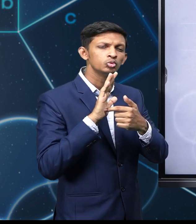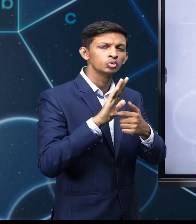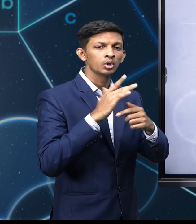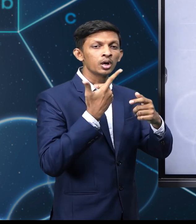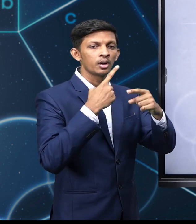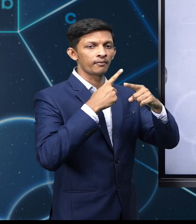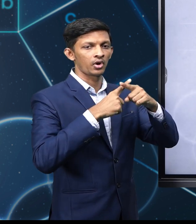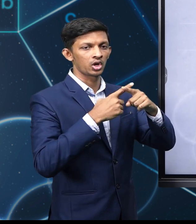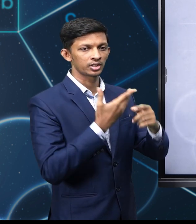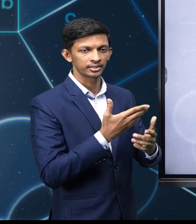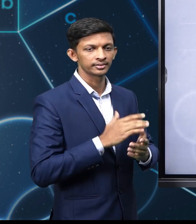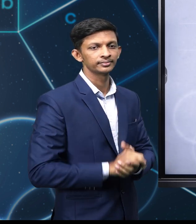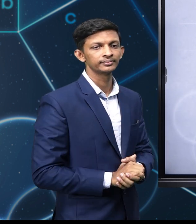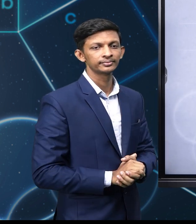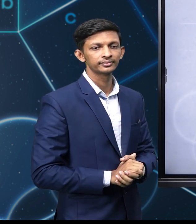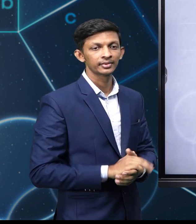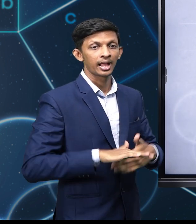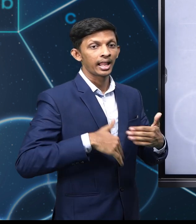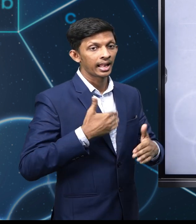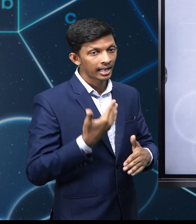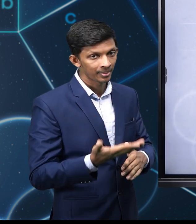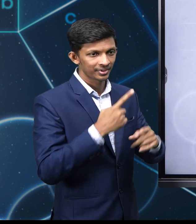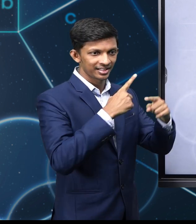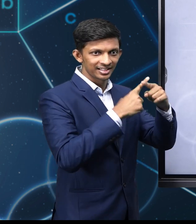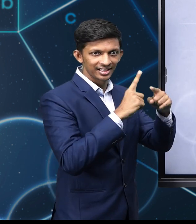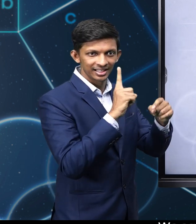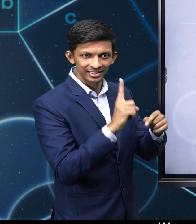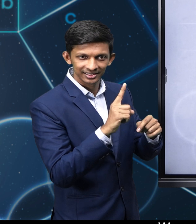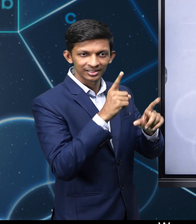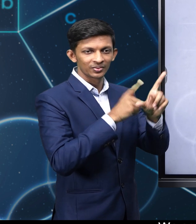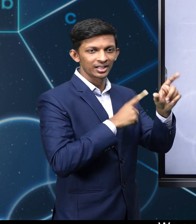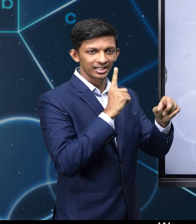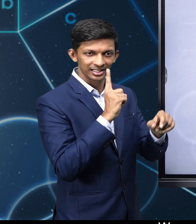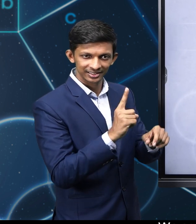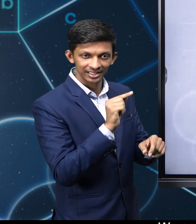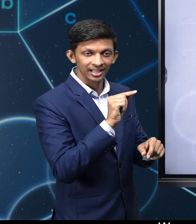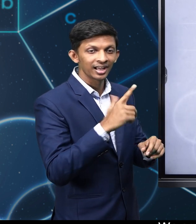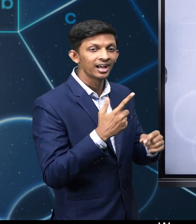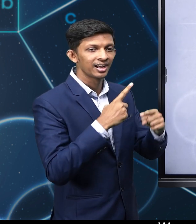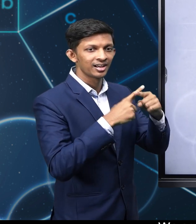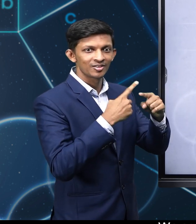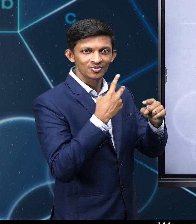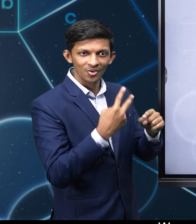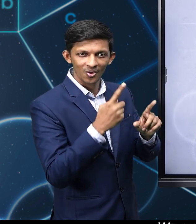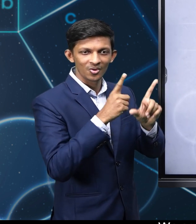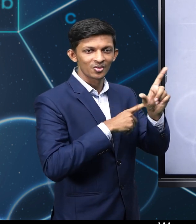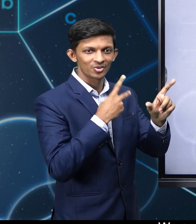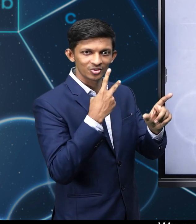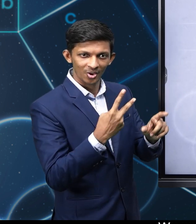is equal to k, x1 y1 is equal to x2 y2. We say that x and y are in inverse